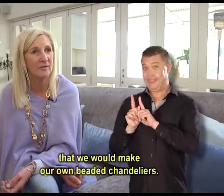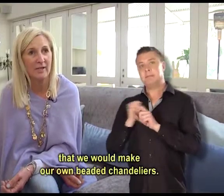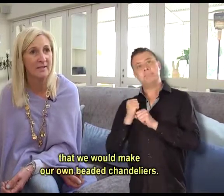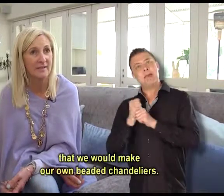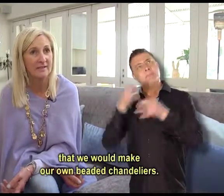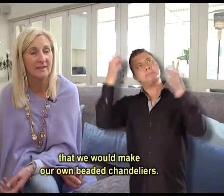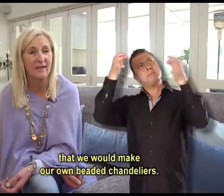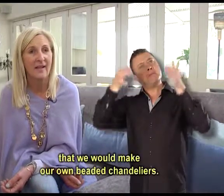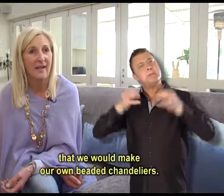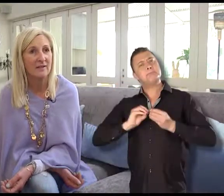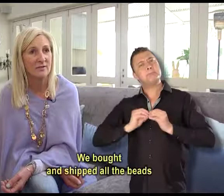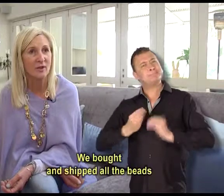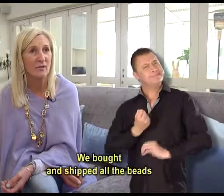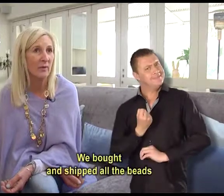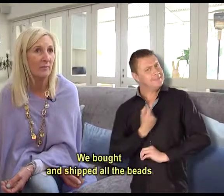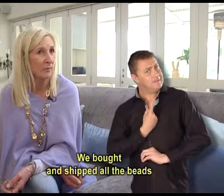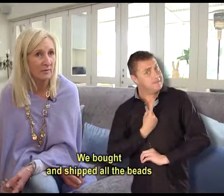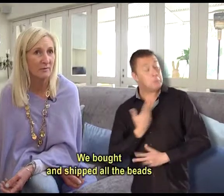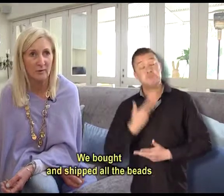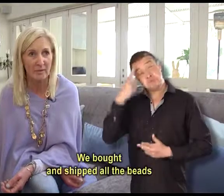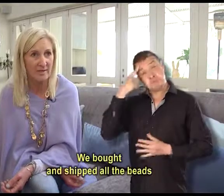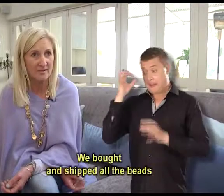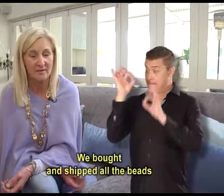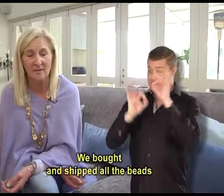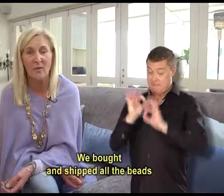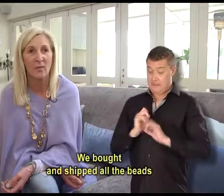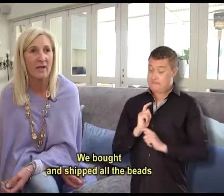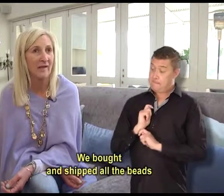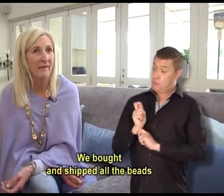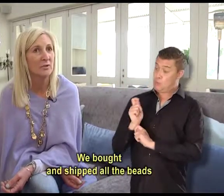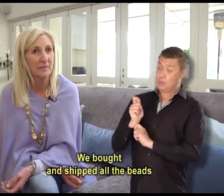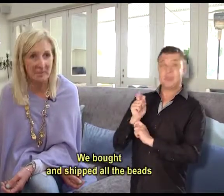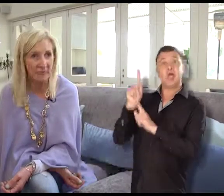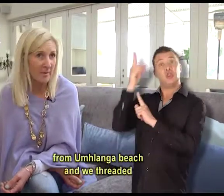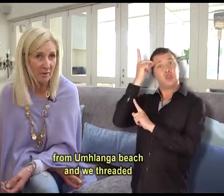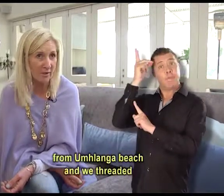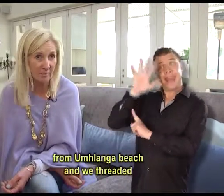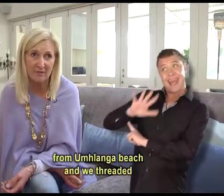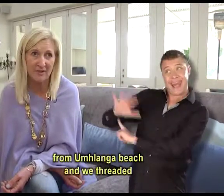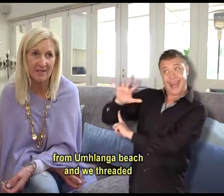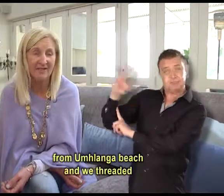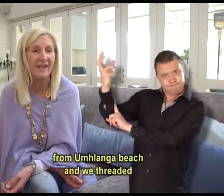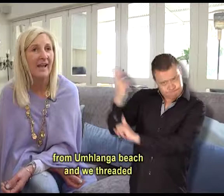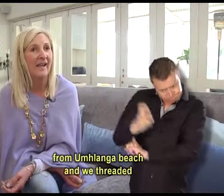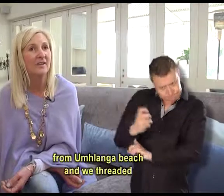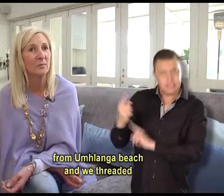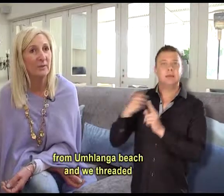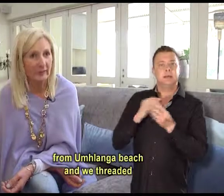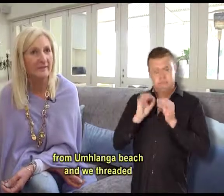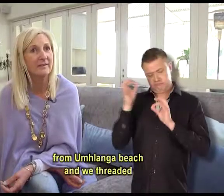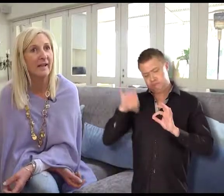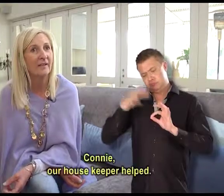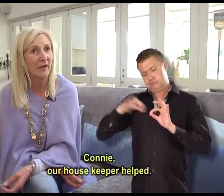own beaded chandeliers. And so we bought all the beads, we had them shipped in from Umhlanga beachfront, and